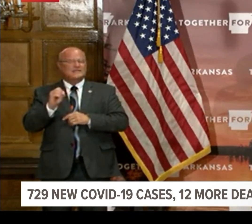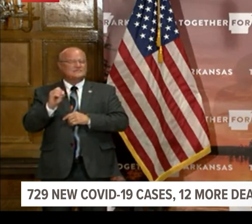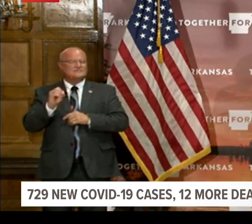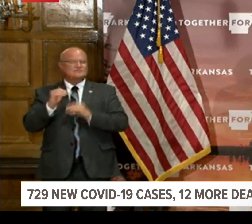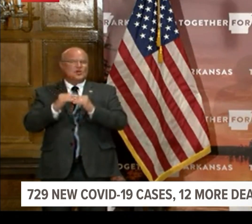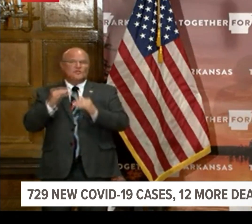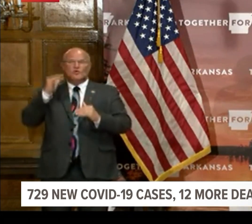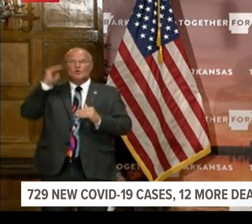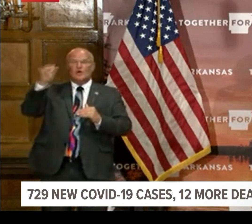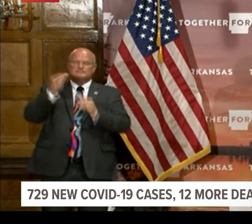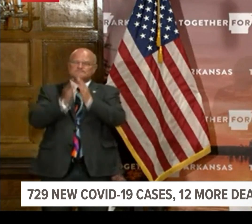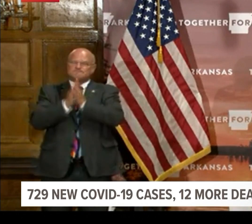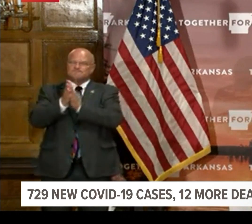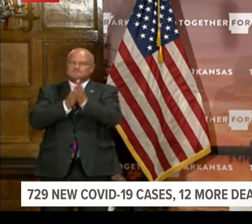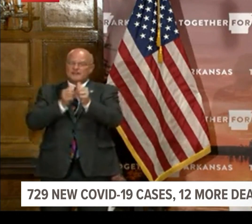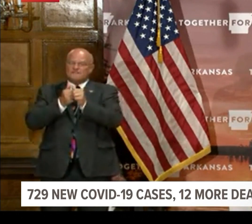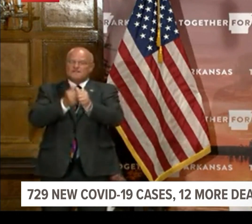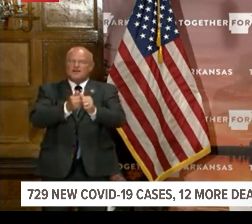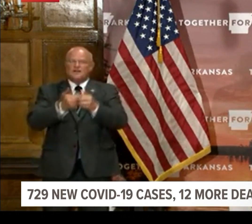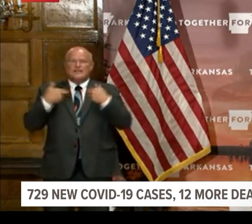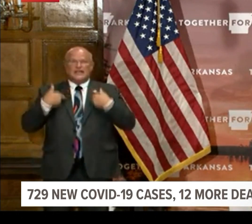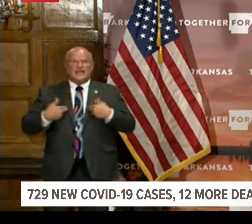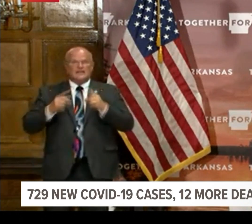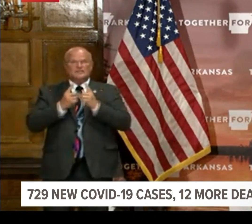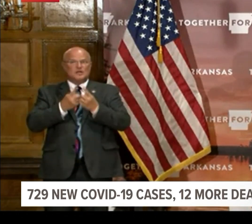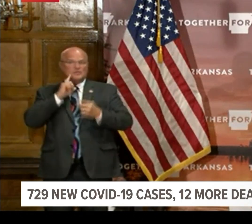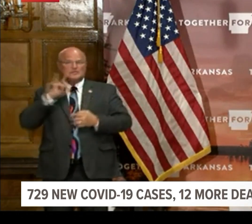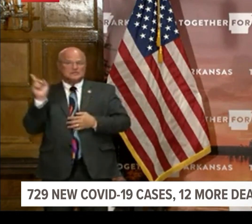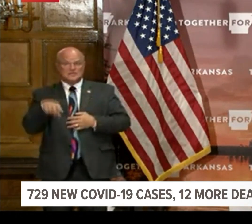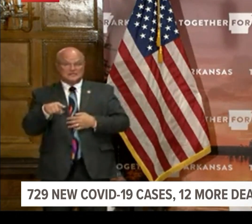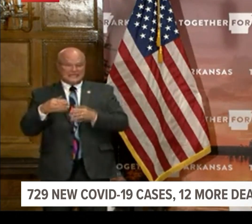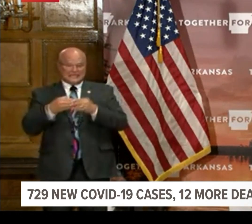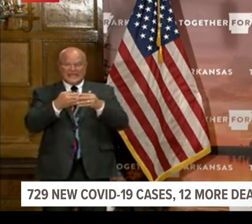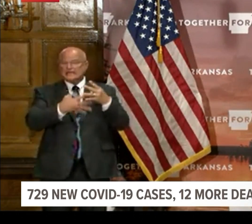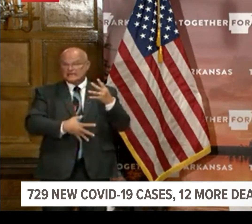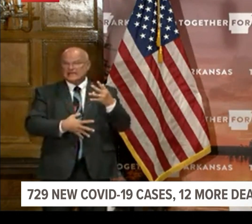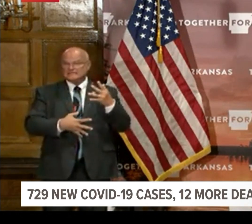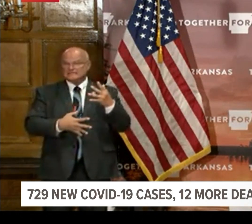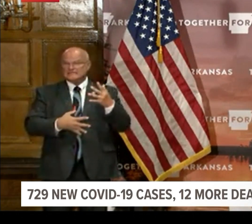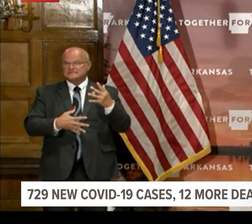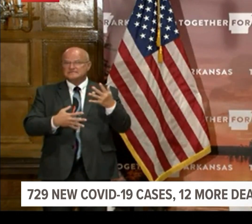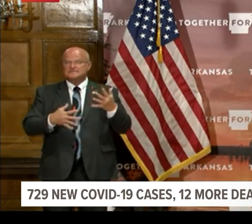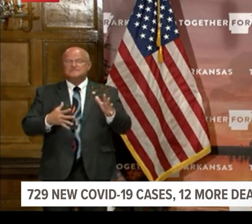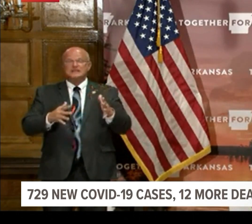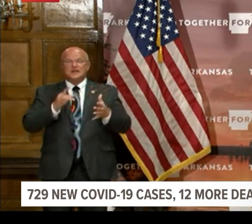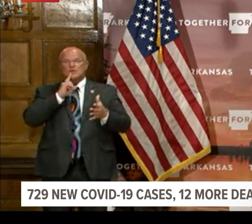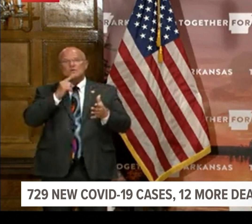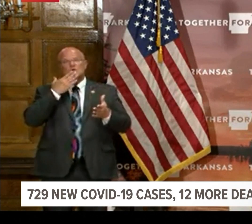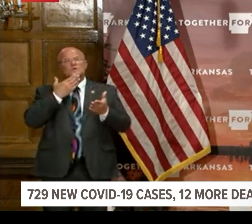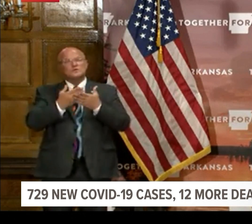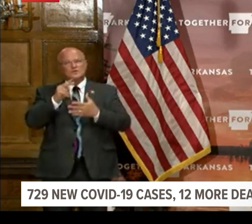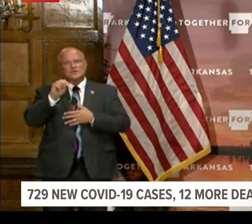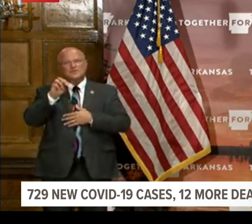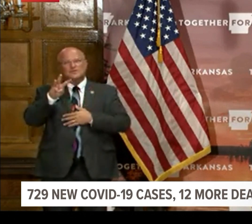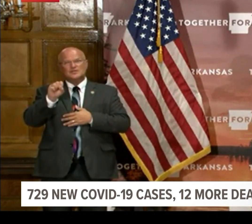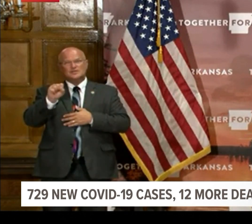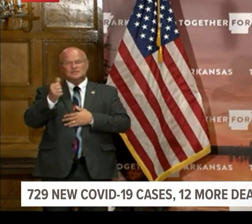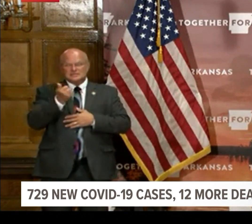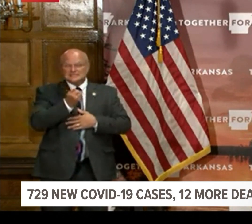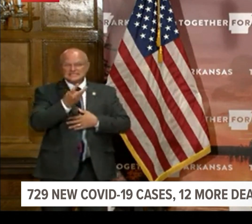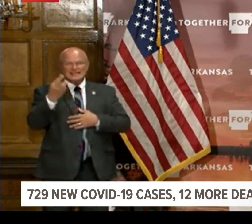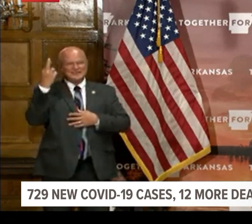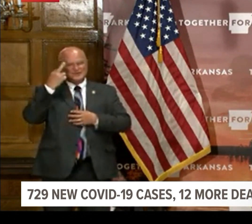overwhelmingly motivated to follow the health department's directives and guidelines. That's really good news for several